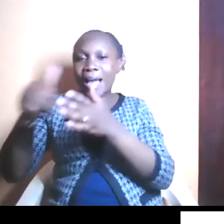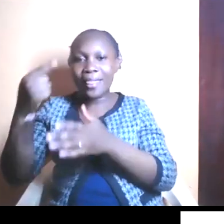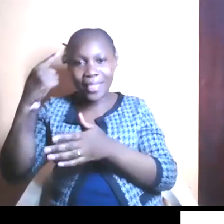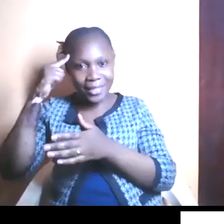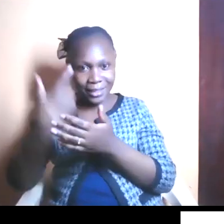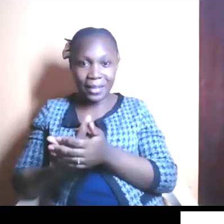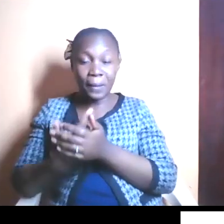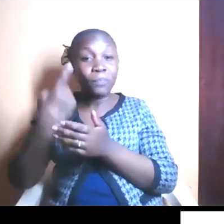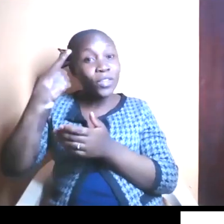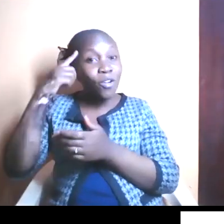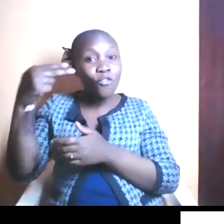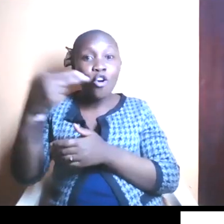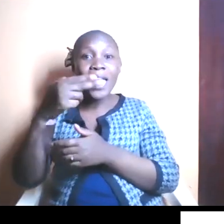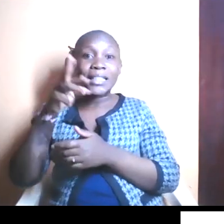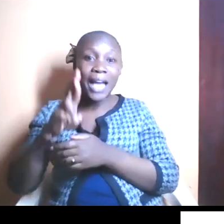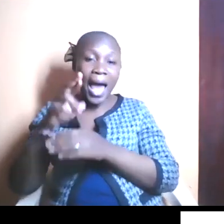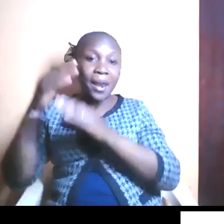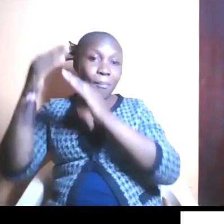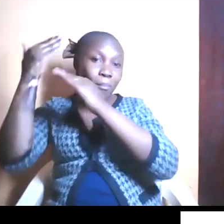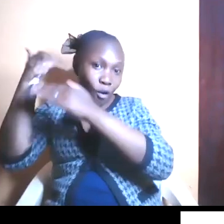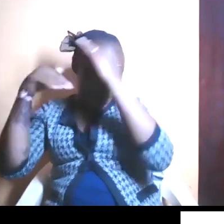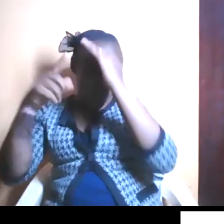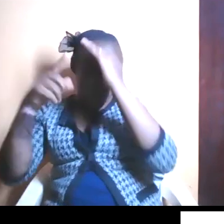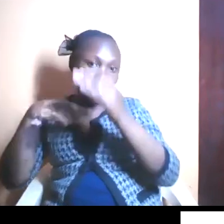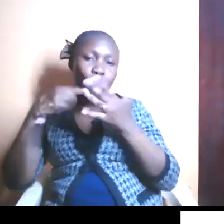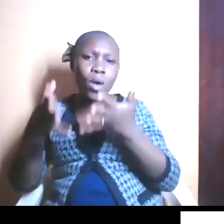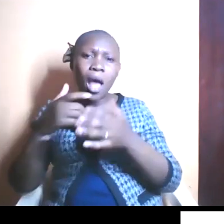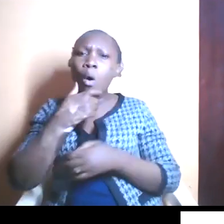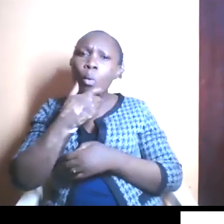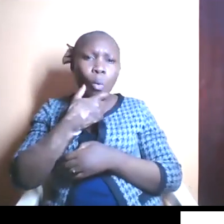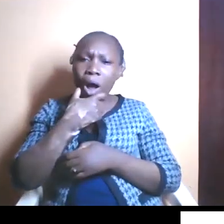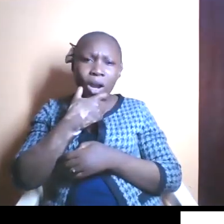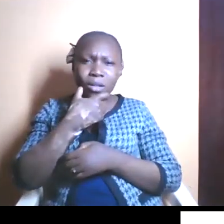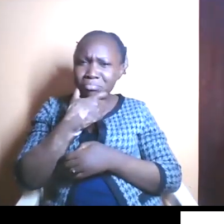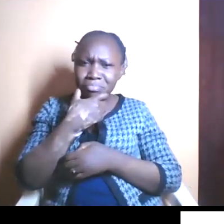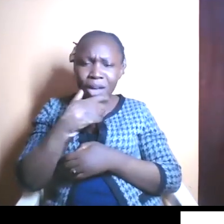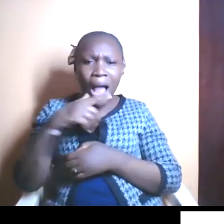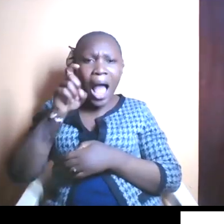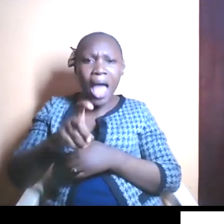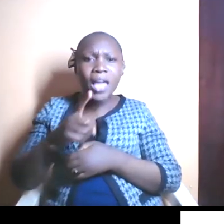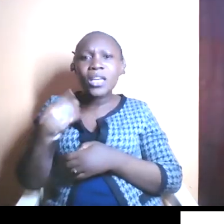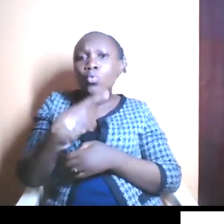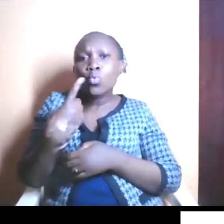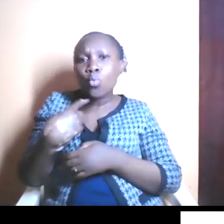HR professionals who are here and you are wondering who to get in touch with for your